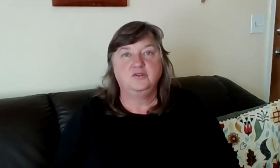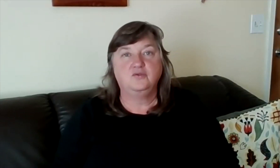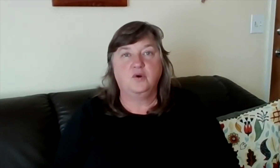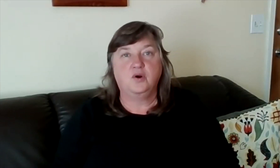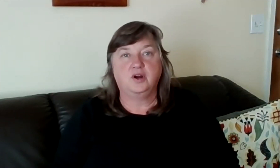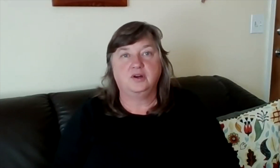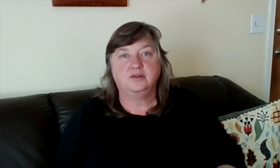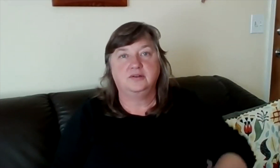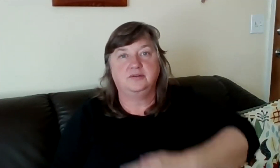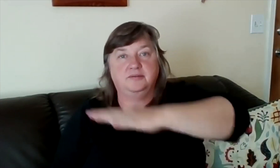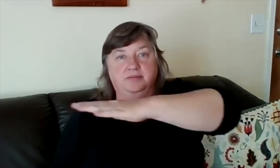Drawer.